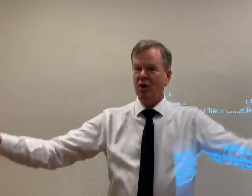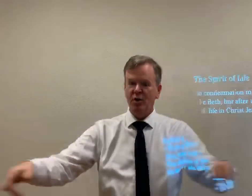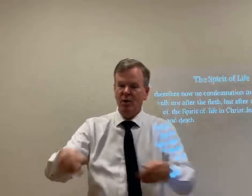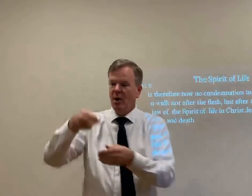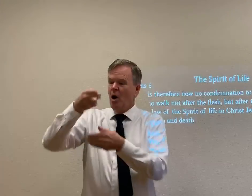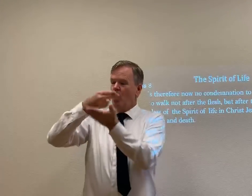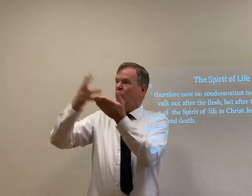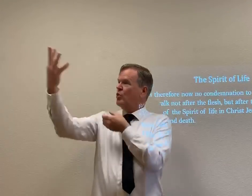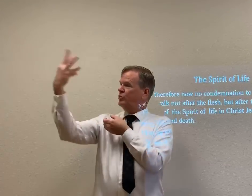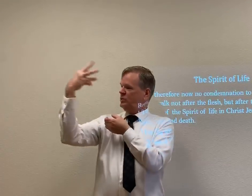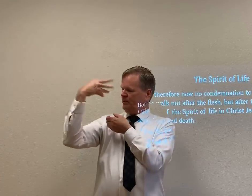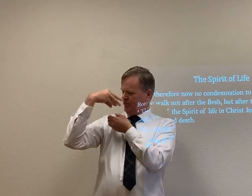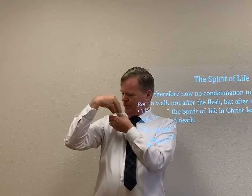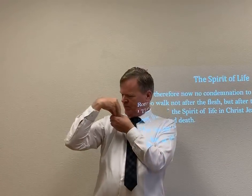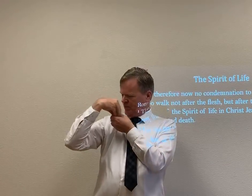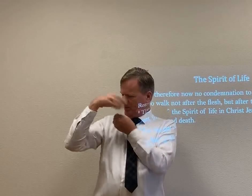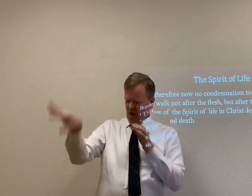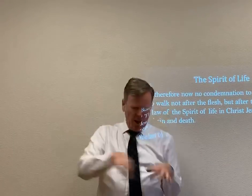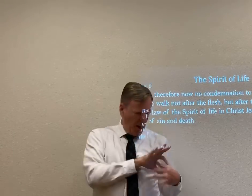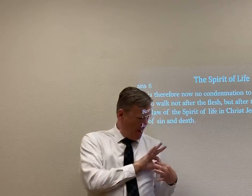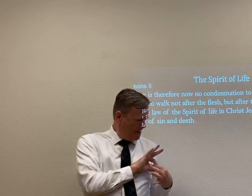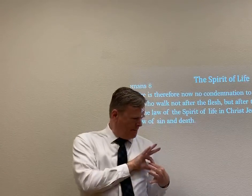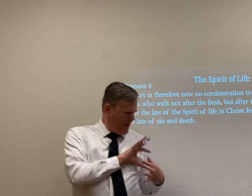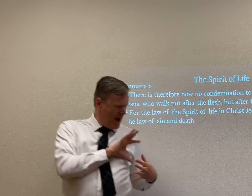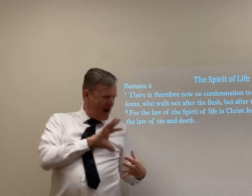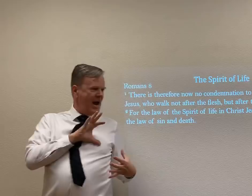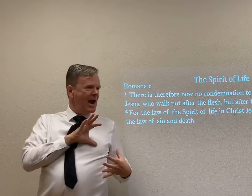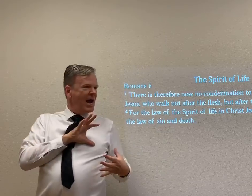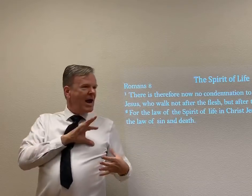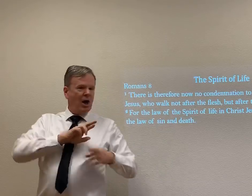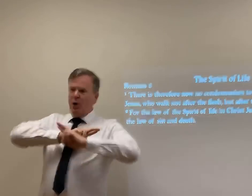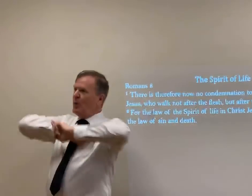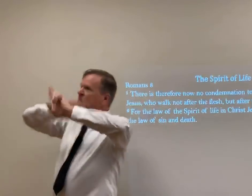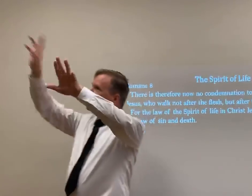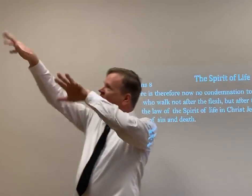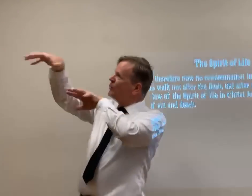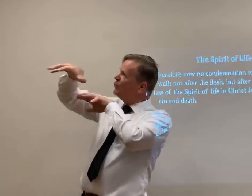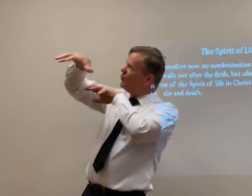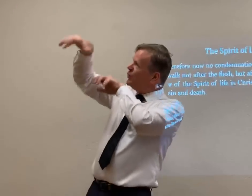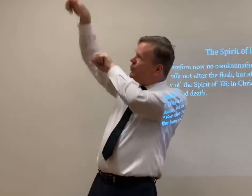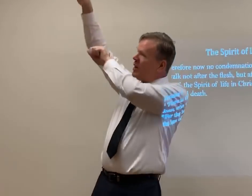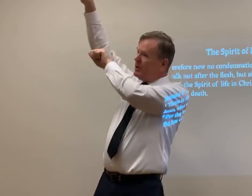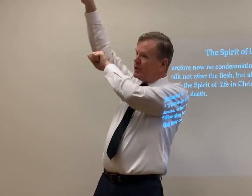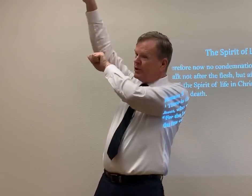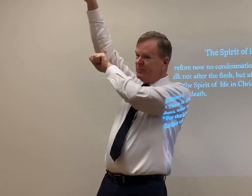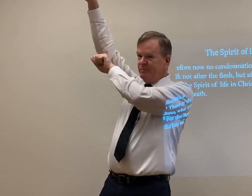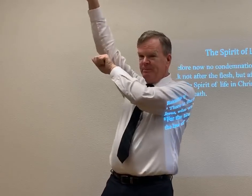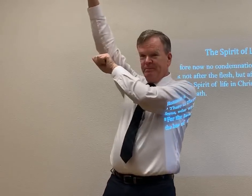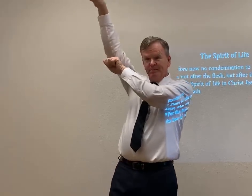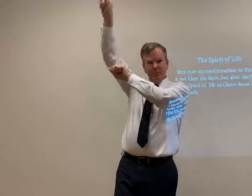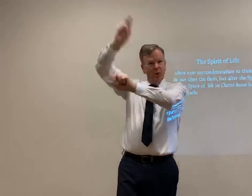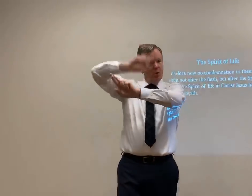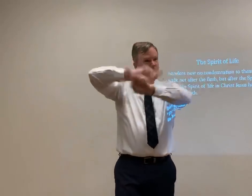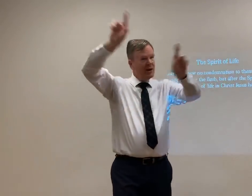Okay? So just in that sense, we get that Holy Ghost, and we are then free from the law of sin and death, and then